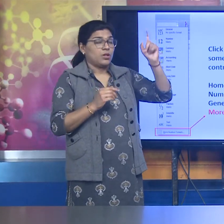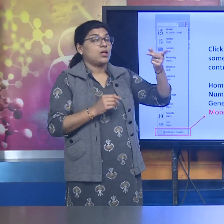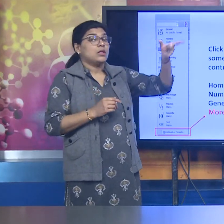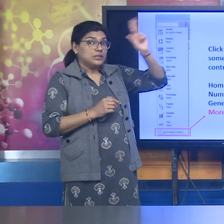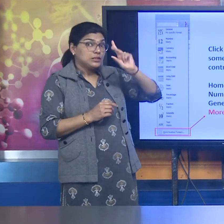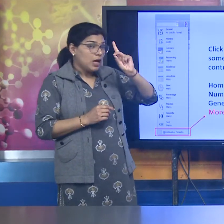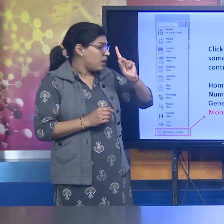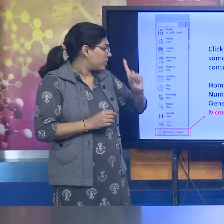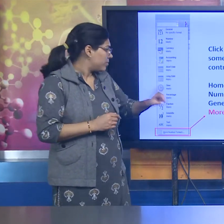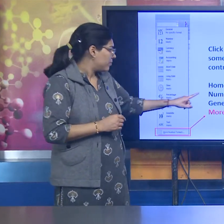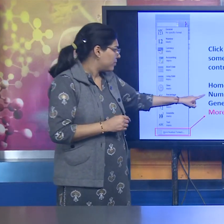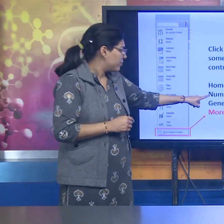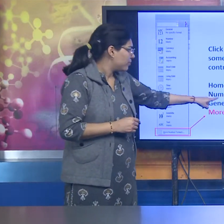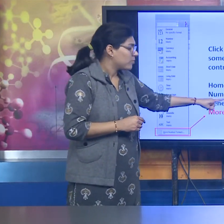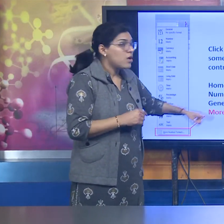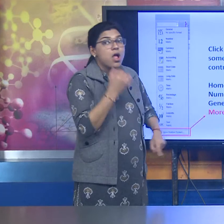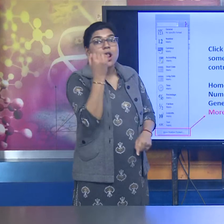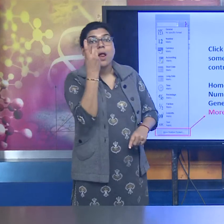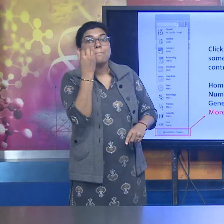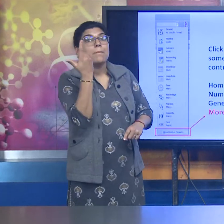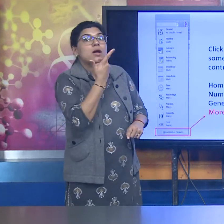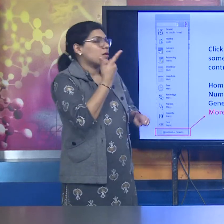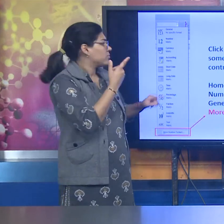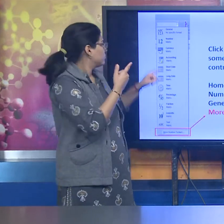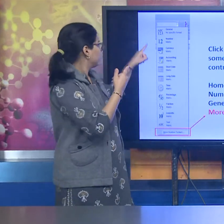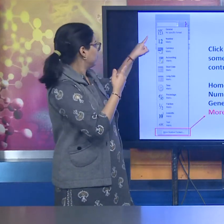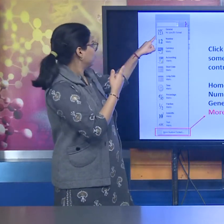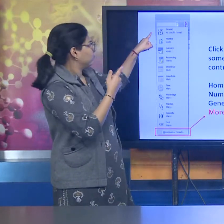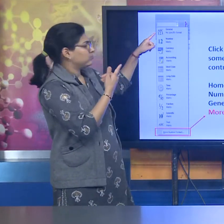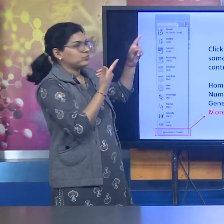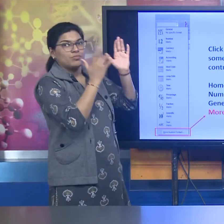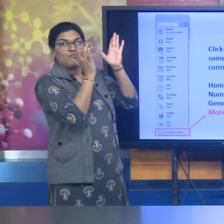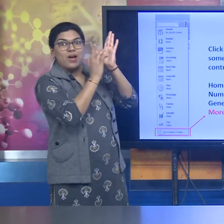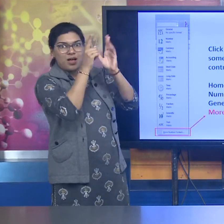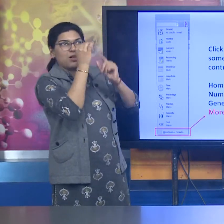First, whenever you start a worksheet, you will see Home.